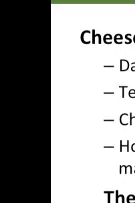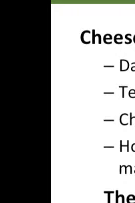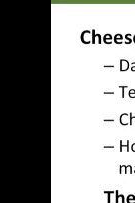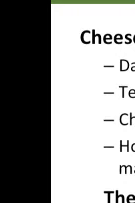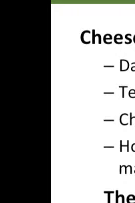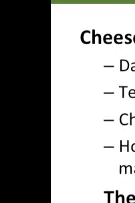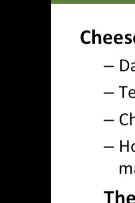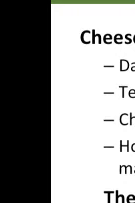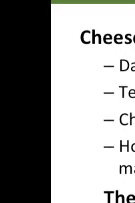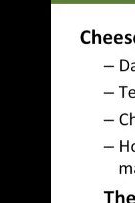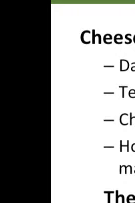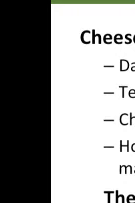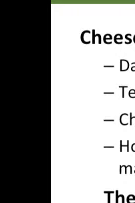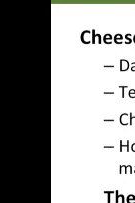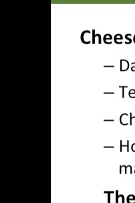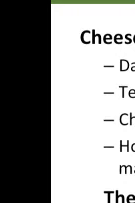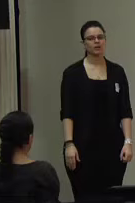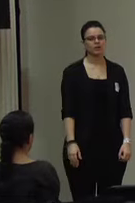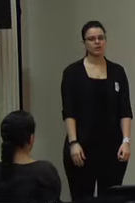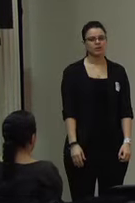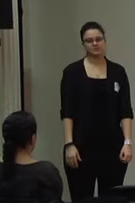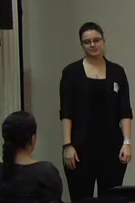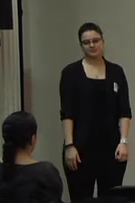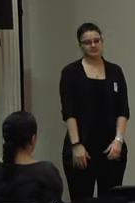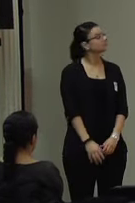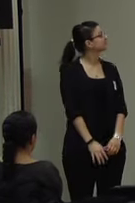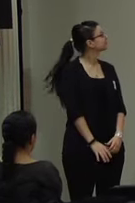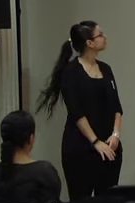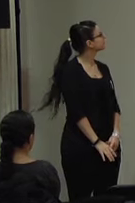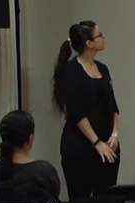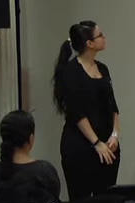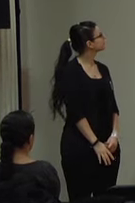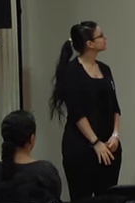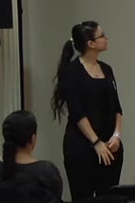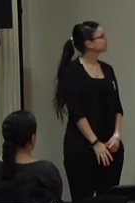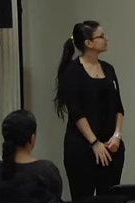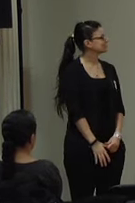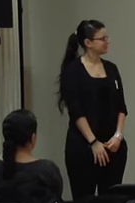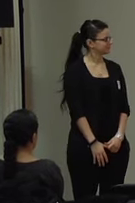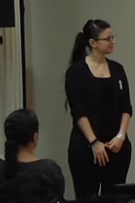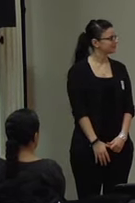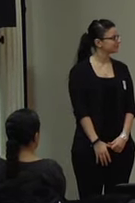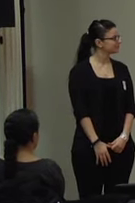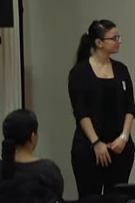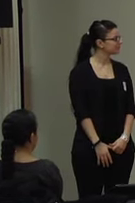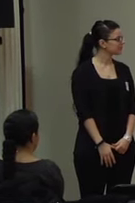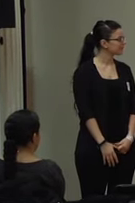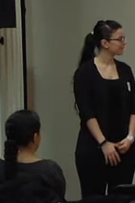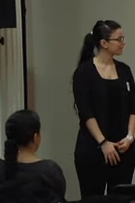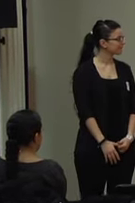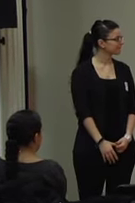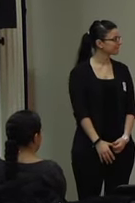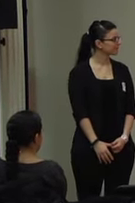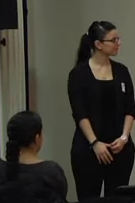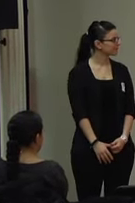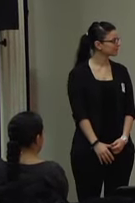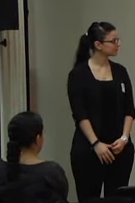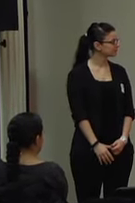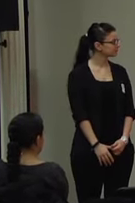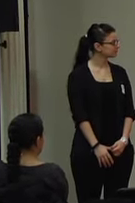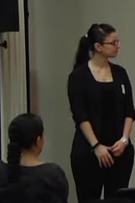vegan mac and cheese on Yummy Plants that's fabulous. We make it with So Delicious coconut milk, nutritional yeast, and even my friends who